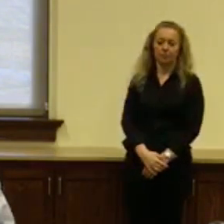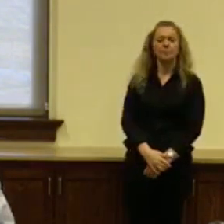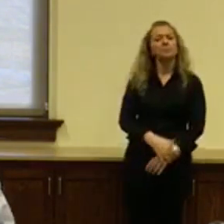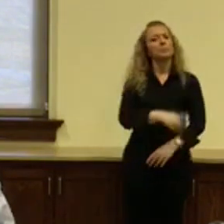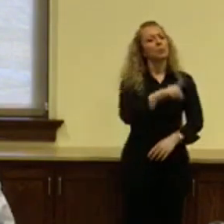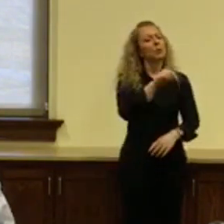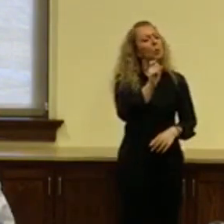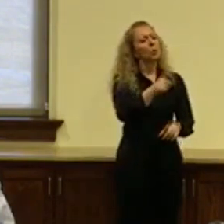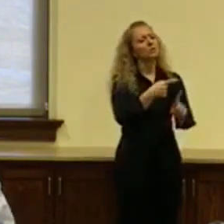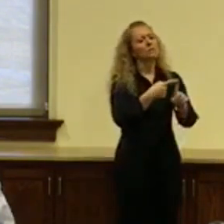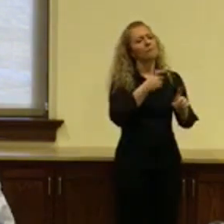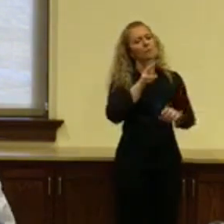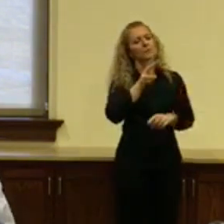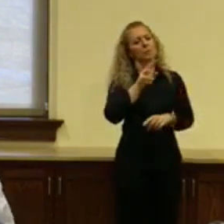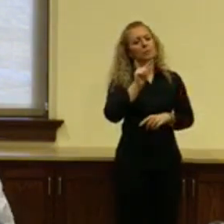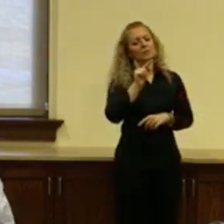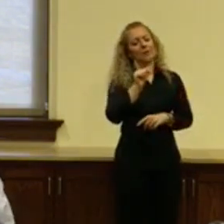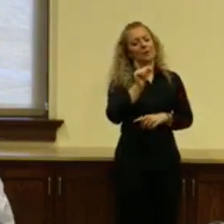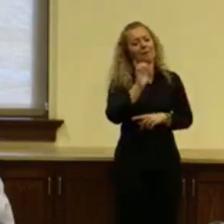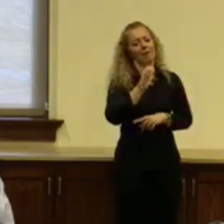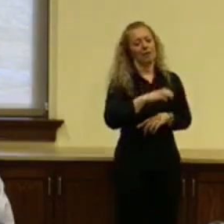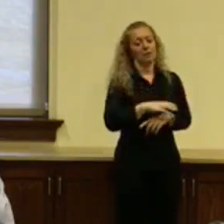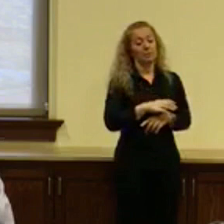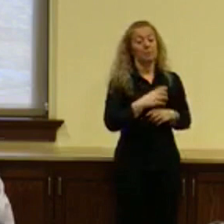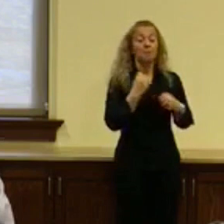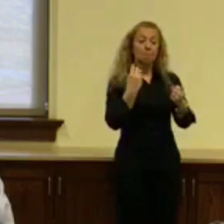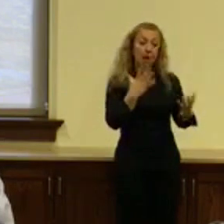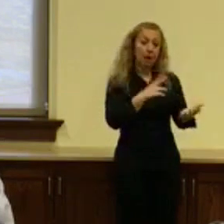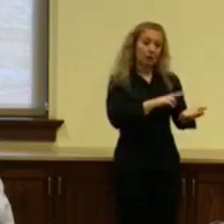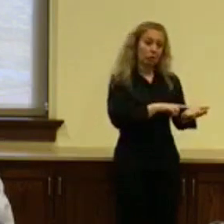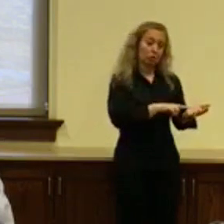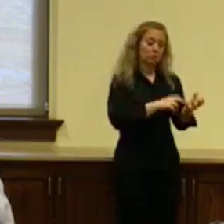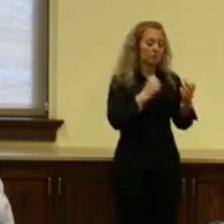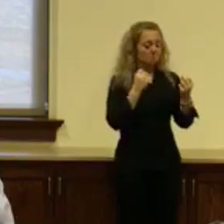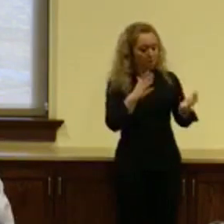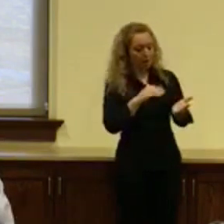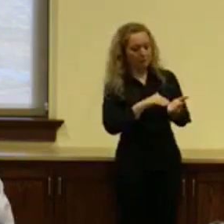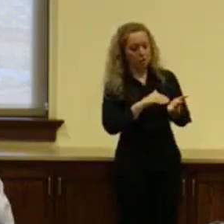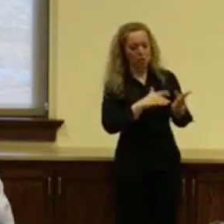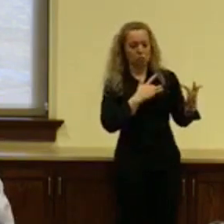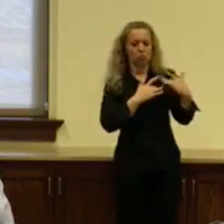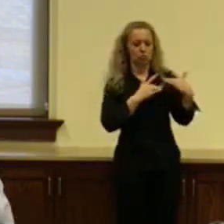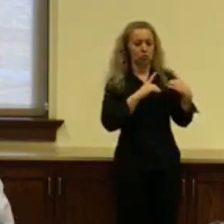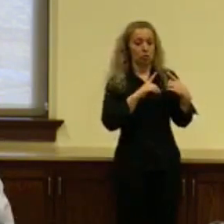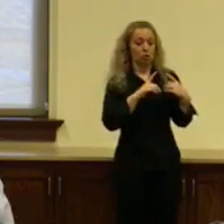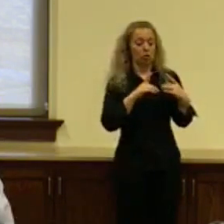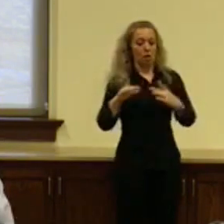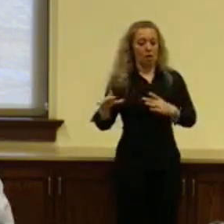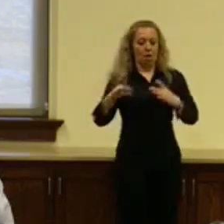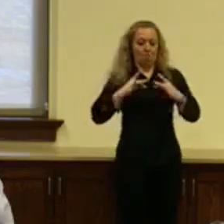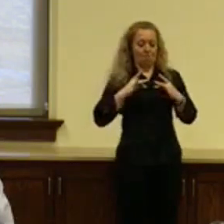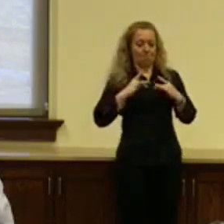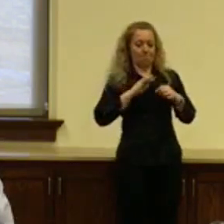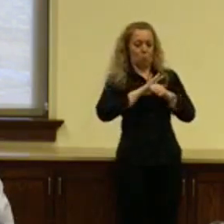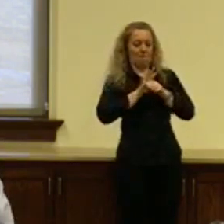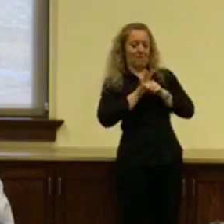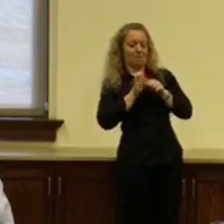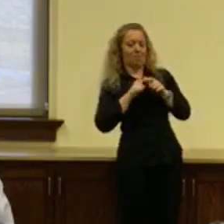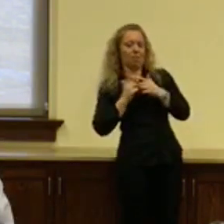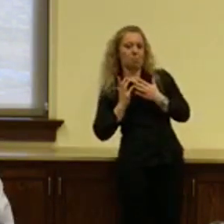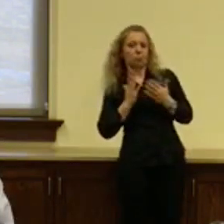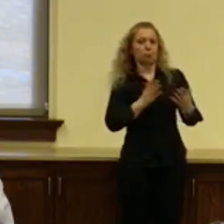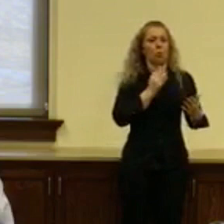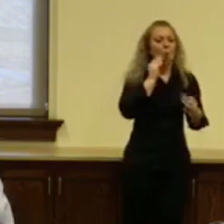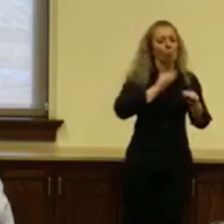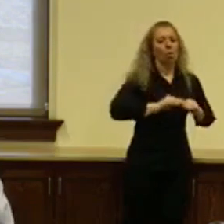This question from WTAE. Many nurses and doctors are worried about bringing the COVID-19 back home with them and